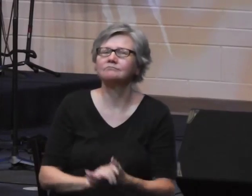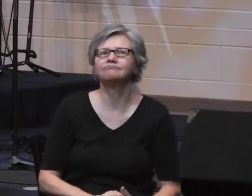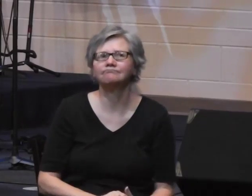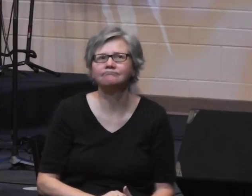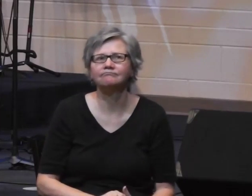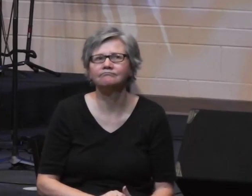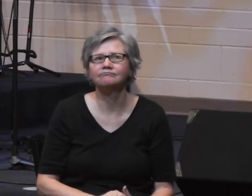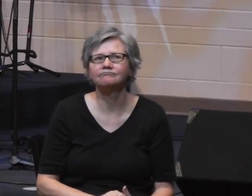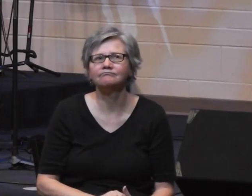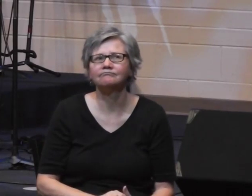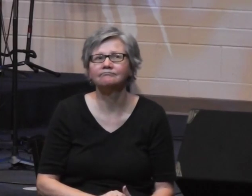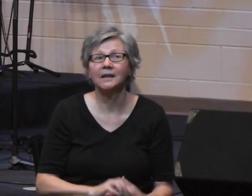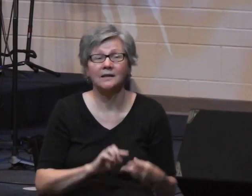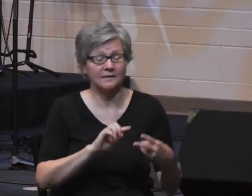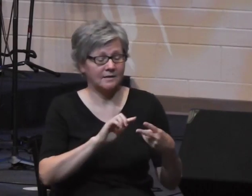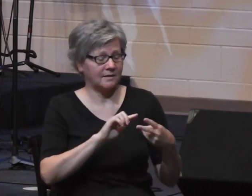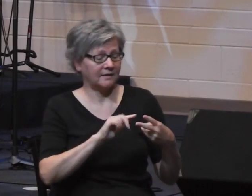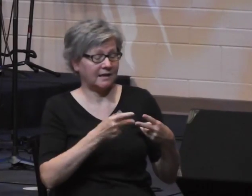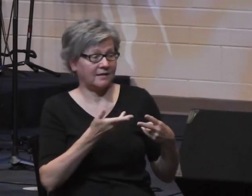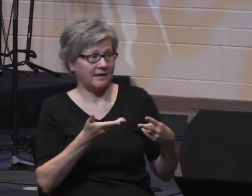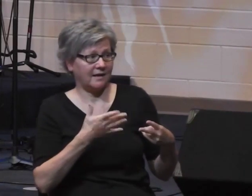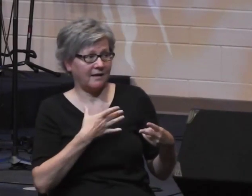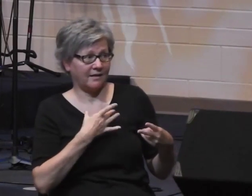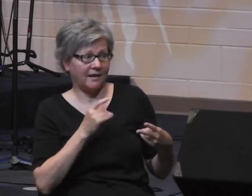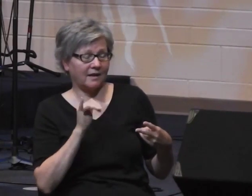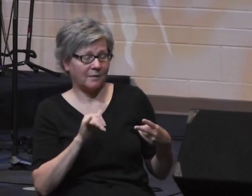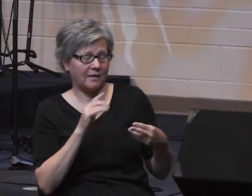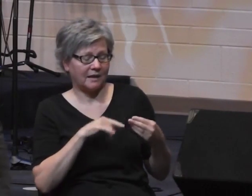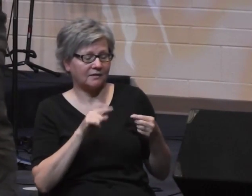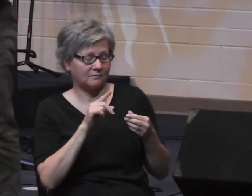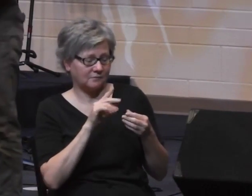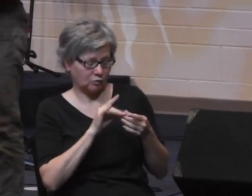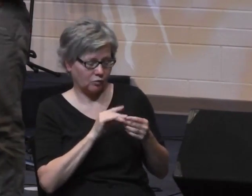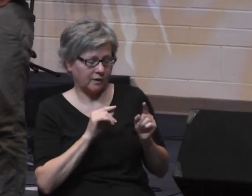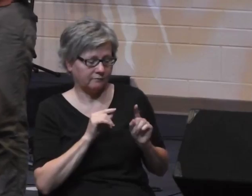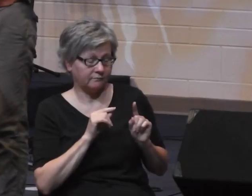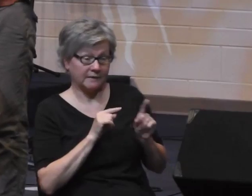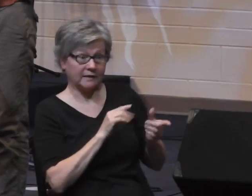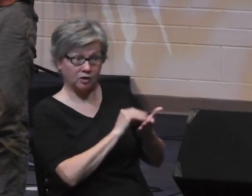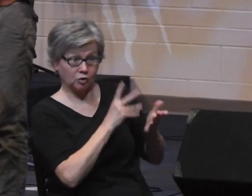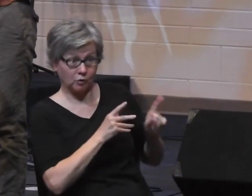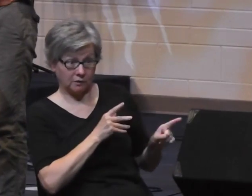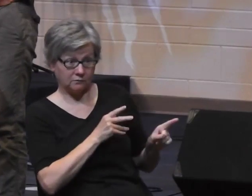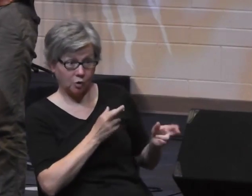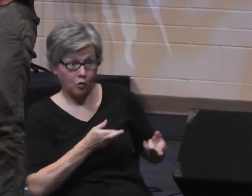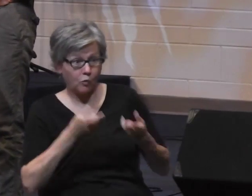The second thing I like about it is this student who recommended Christy,